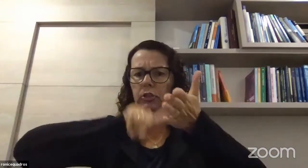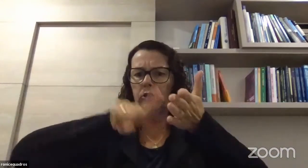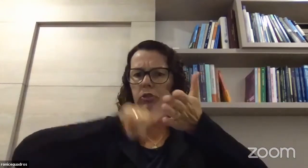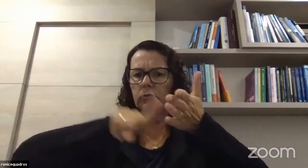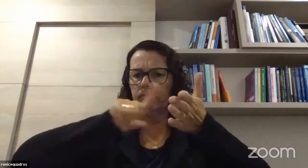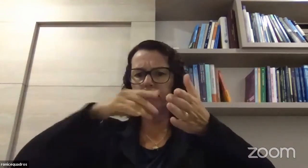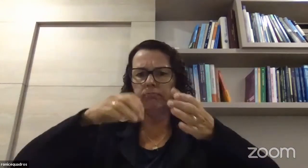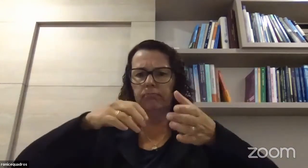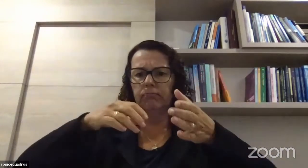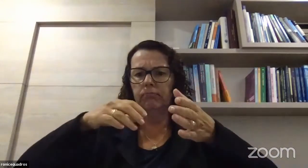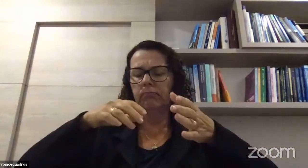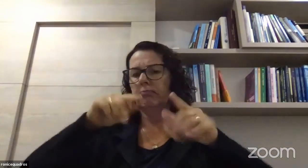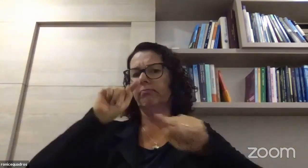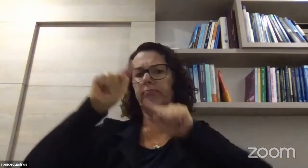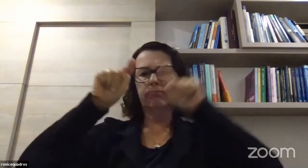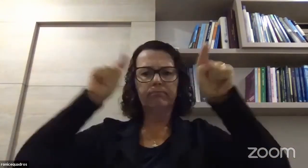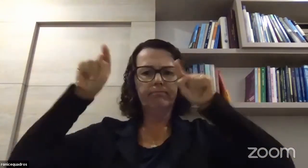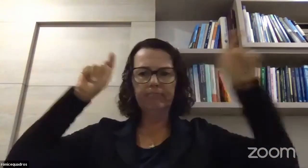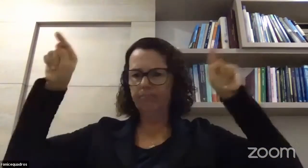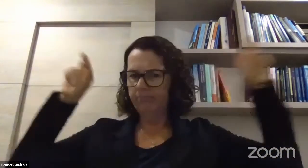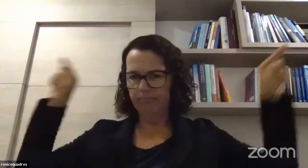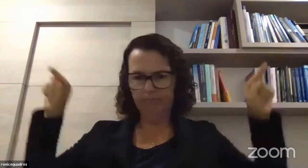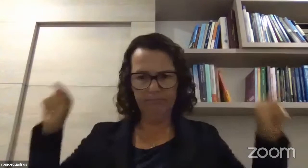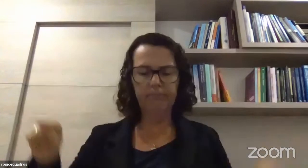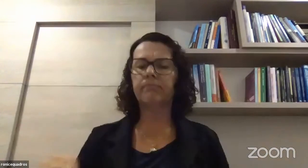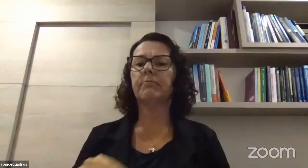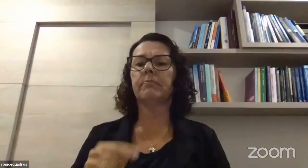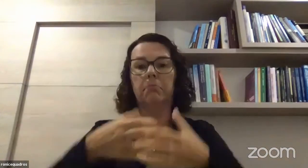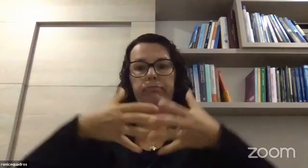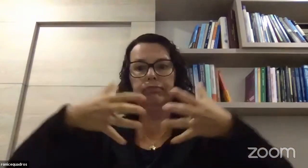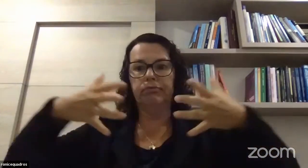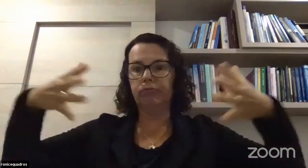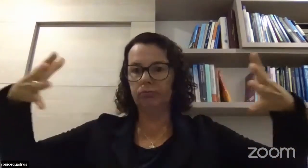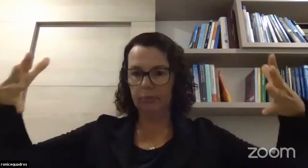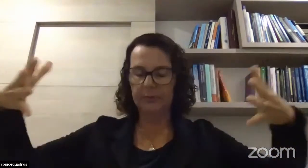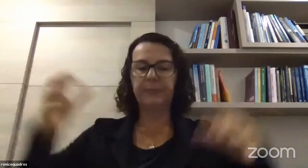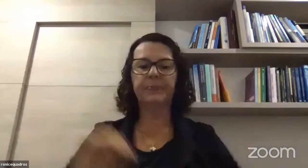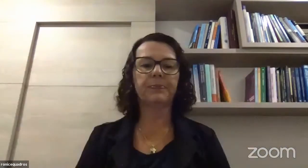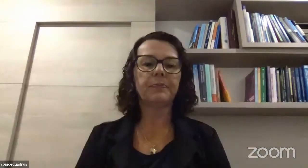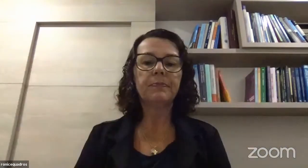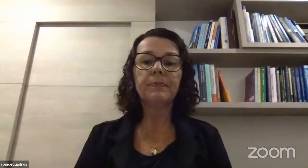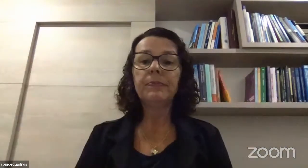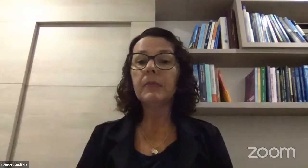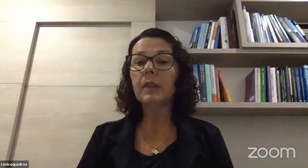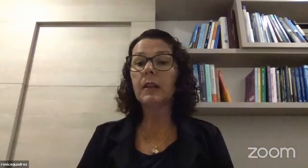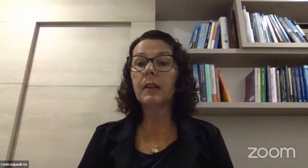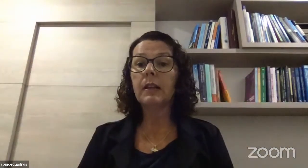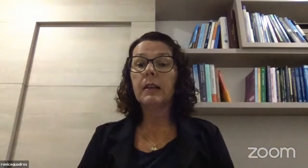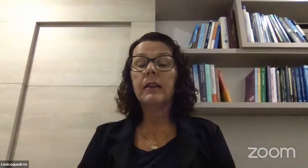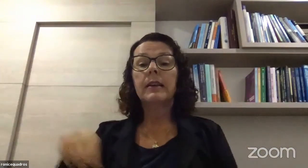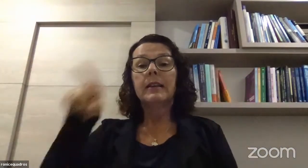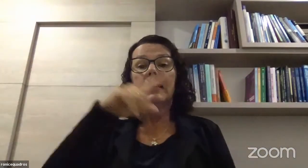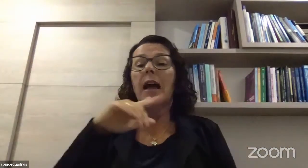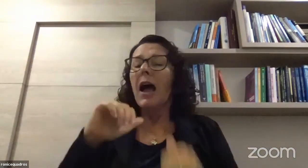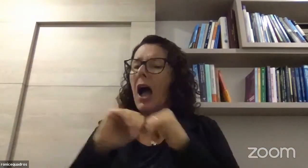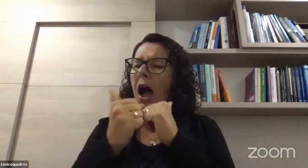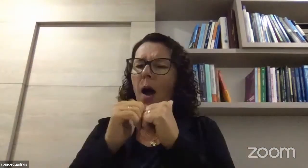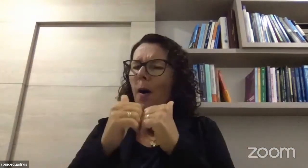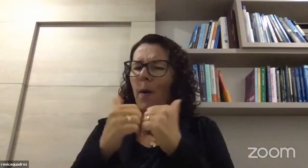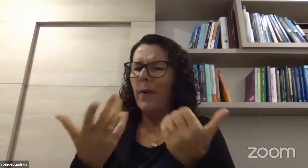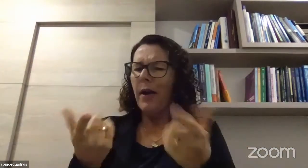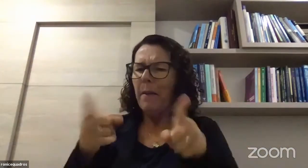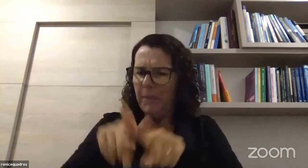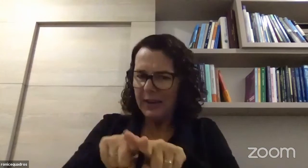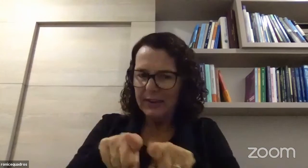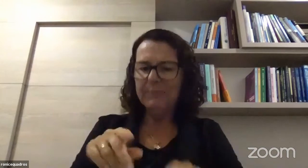There's many deaf researchers across the nation. It's really grown.